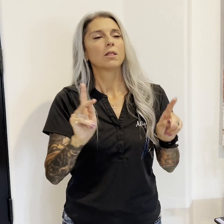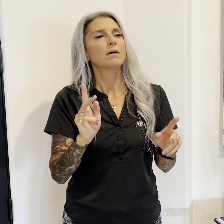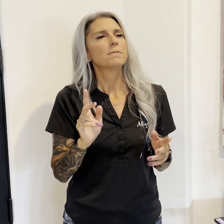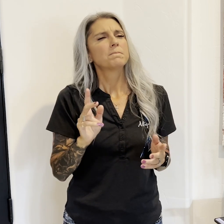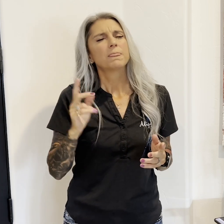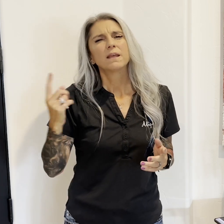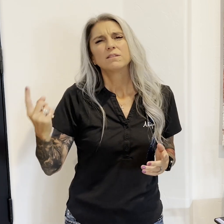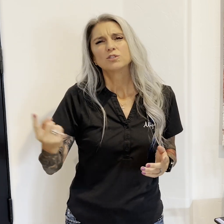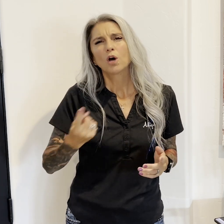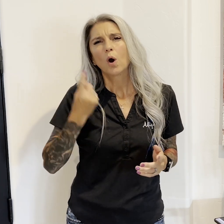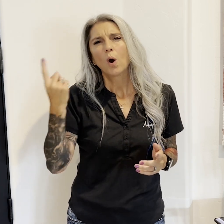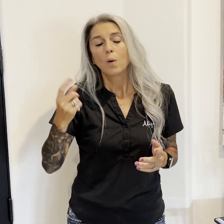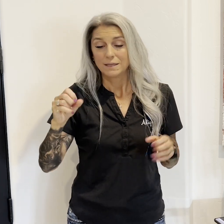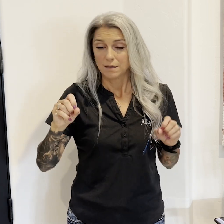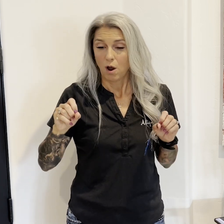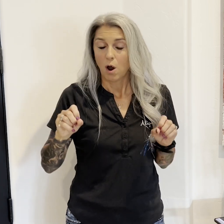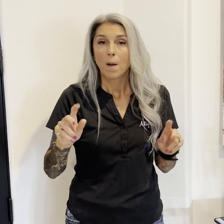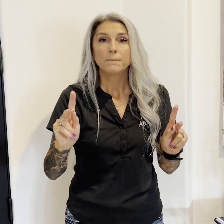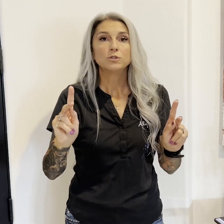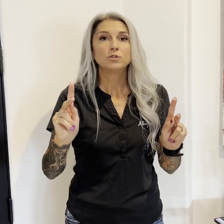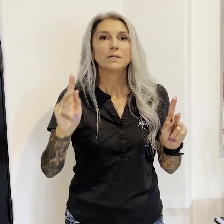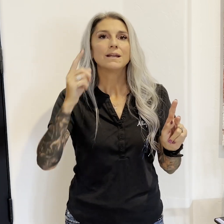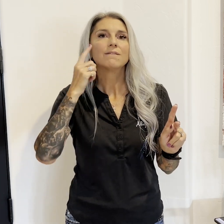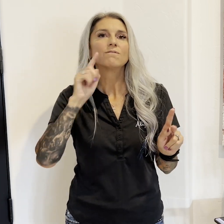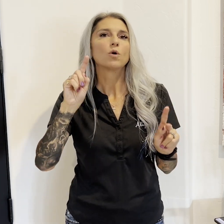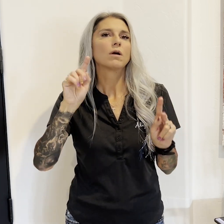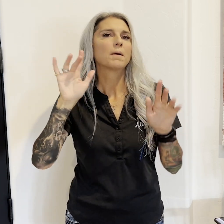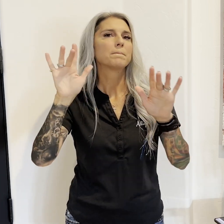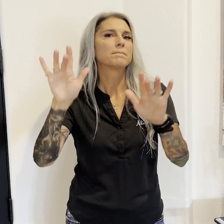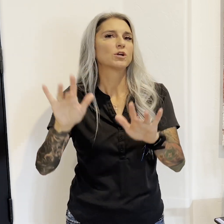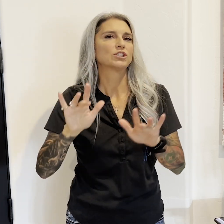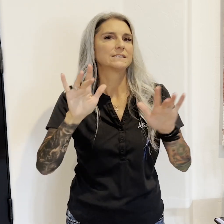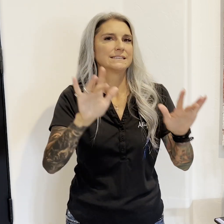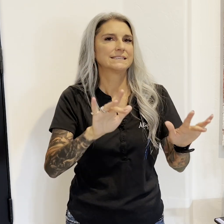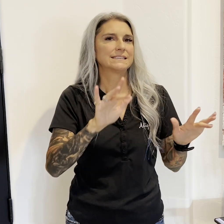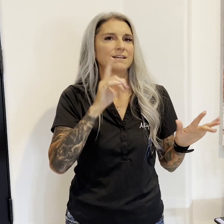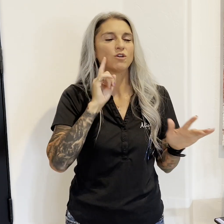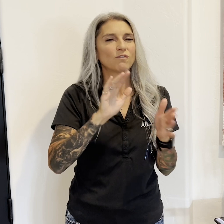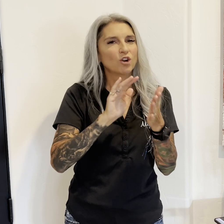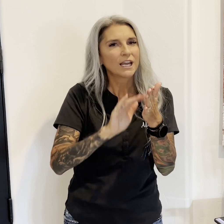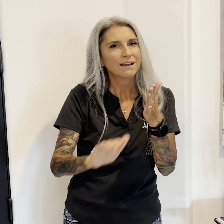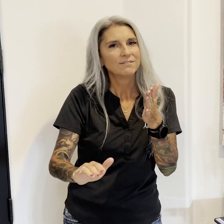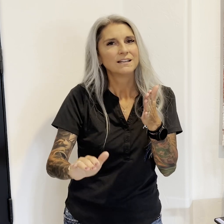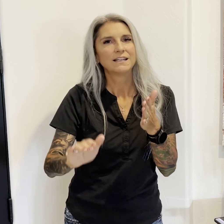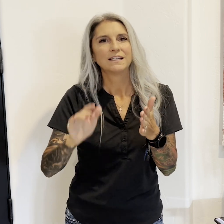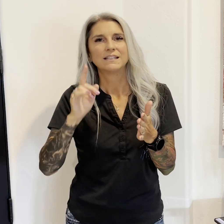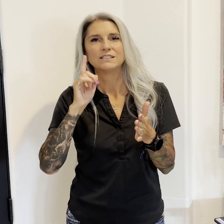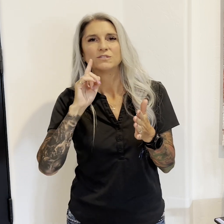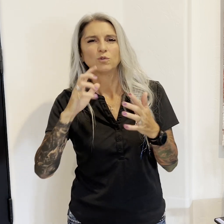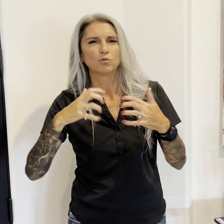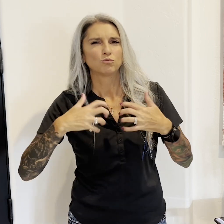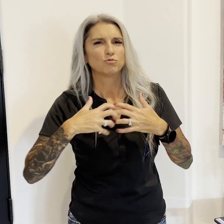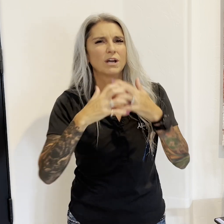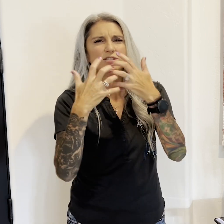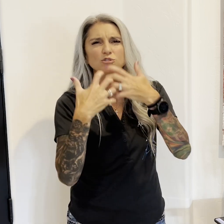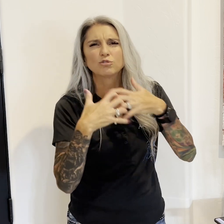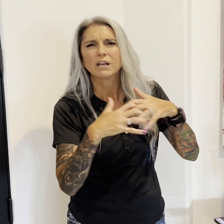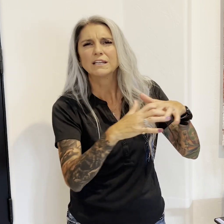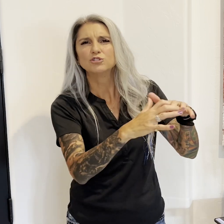and the nation. There's always an opportunity for mercy, for forgiveness, for